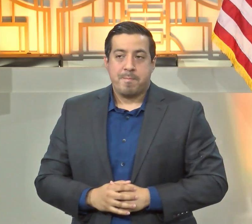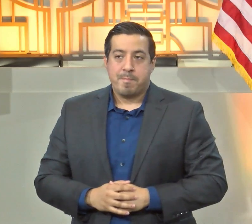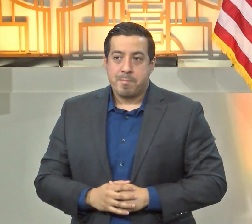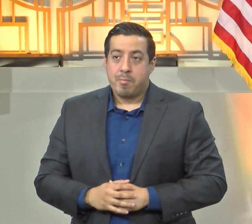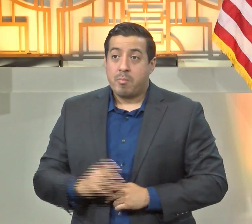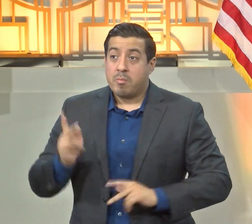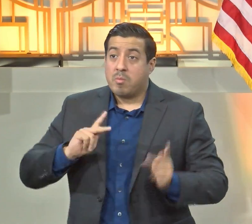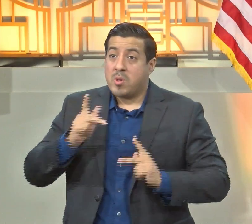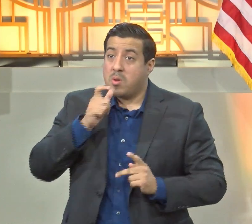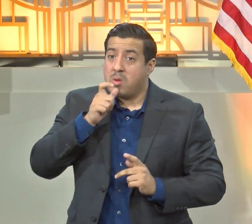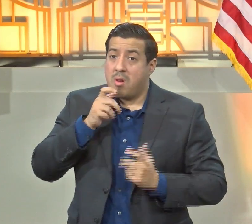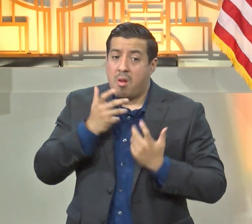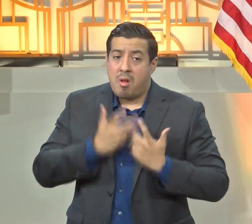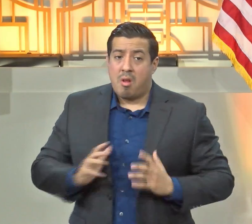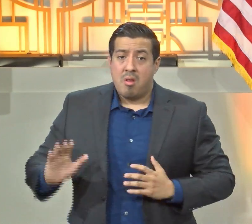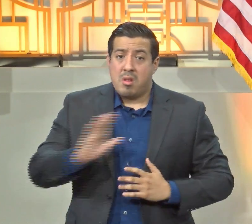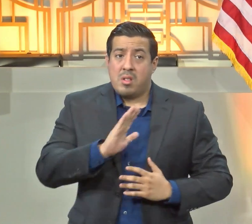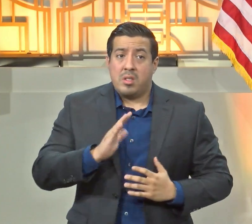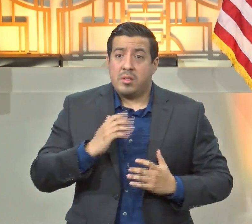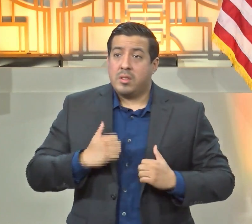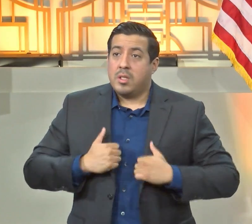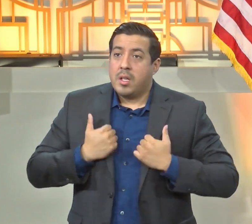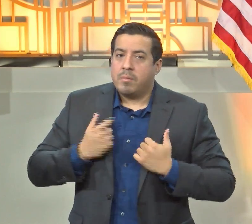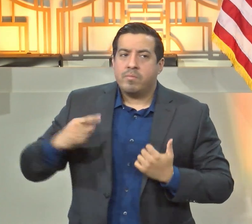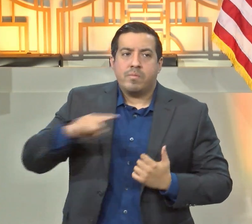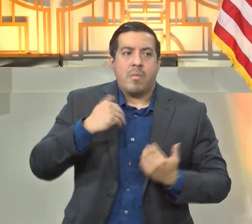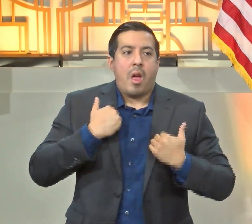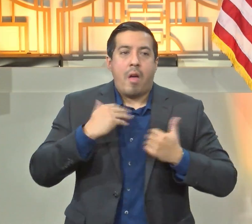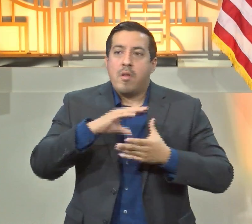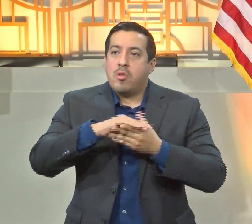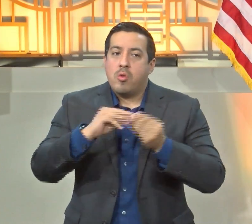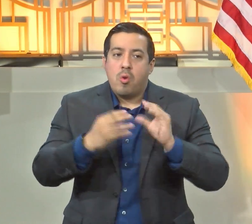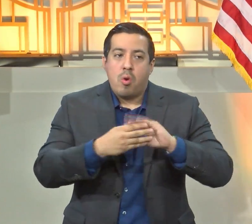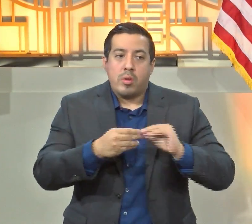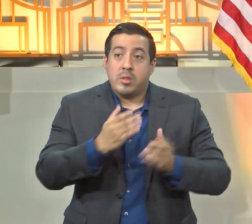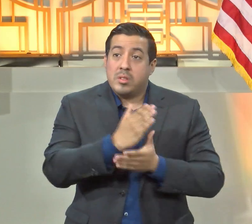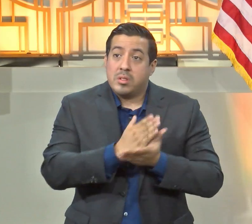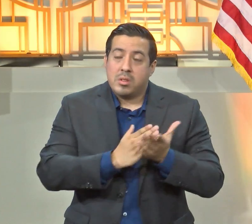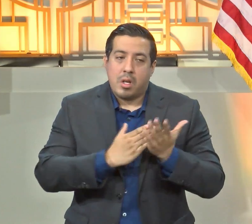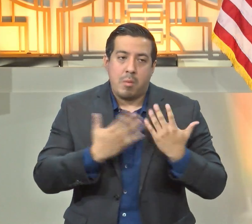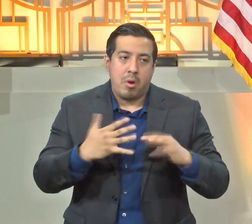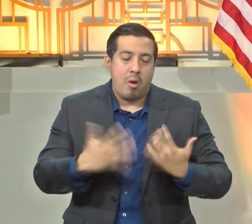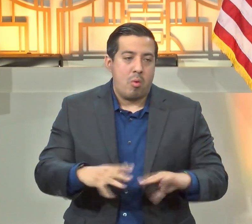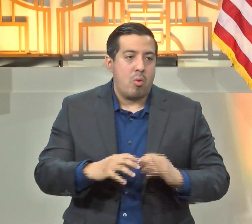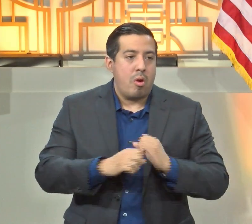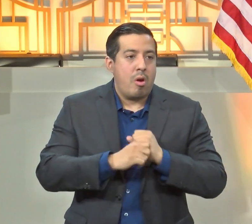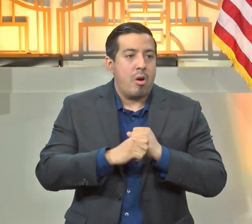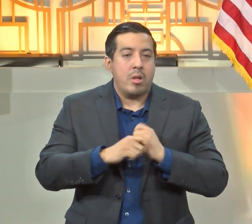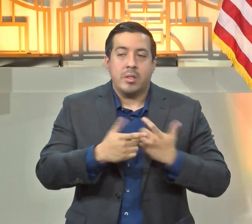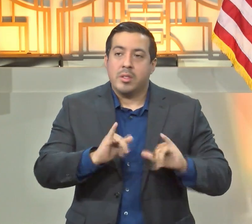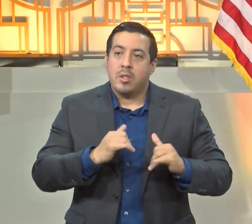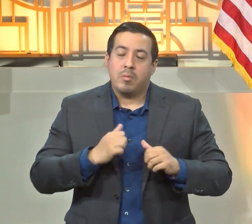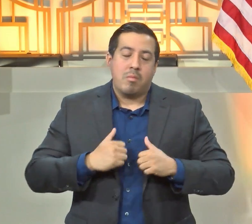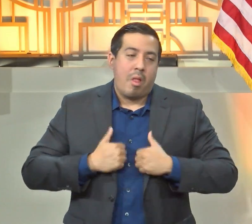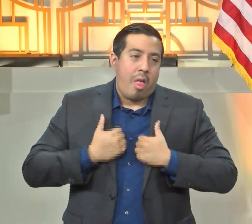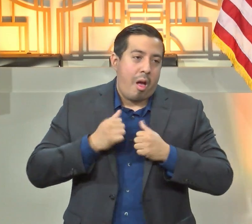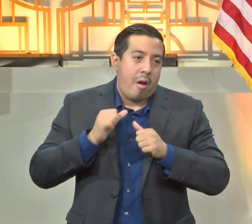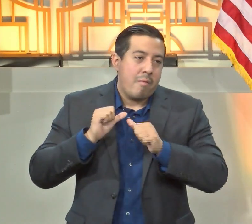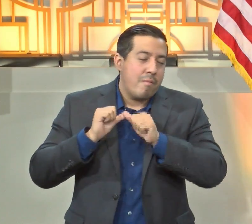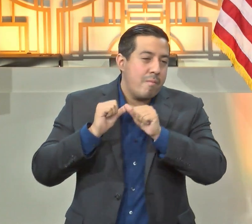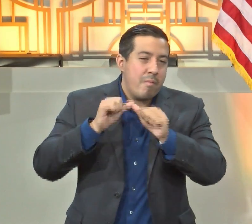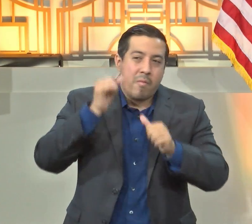who lost their lives all had stories, some of them long and near complete, many of